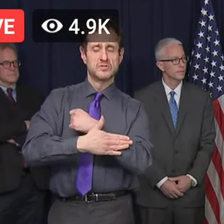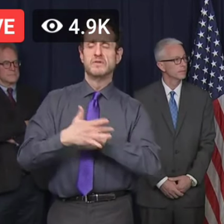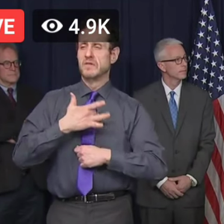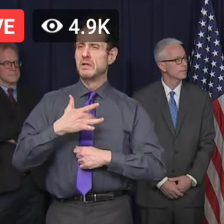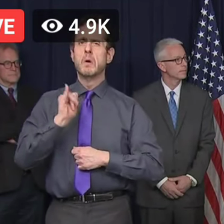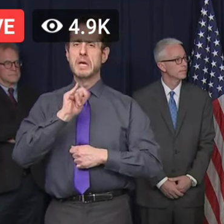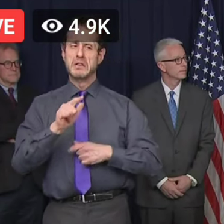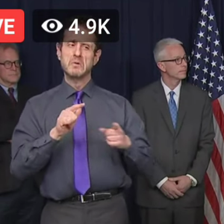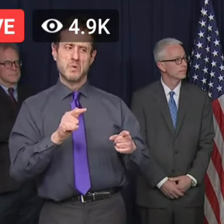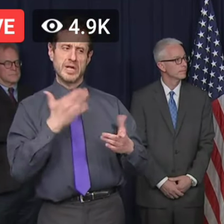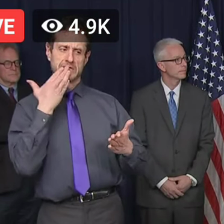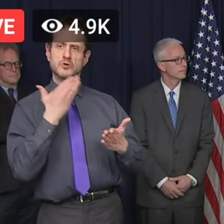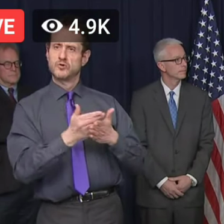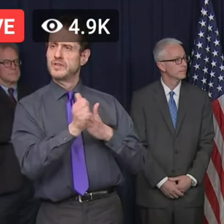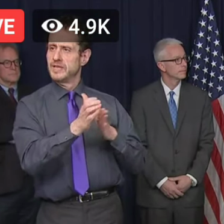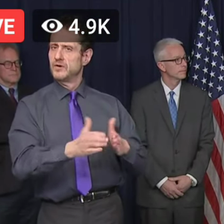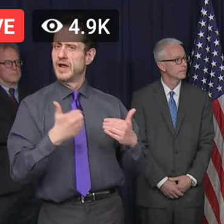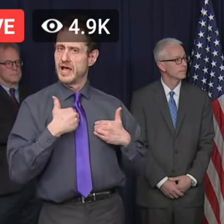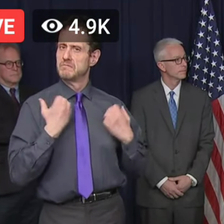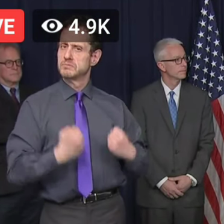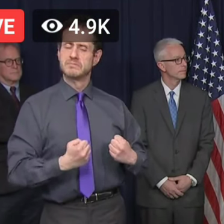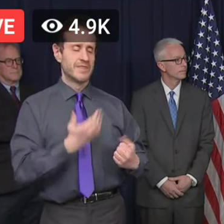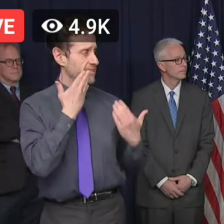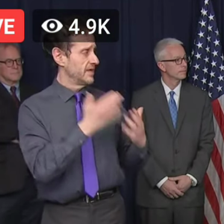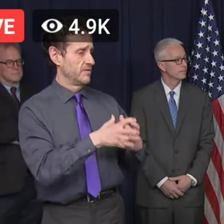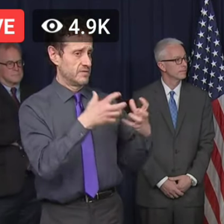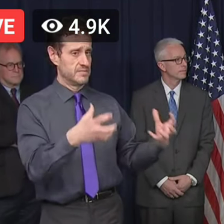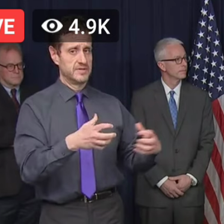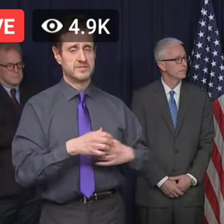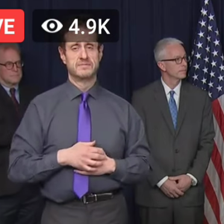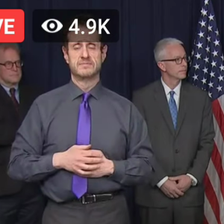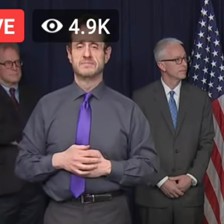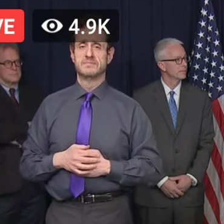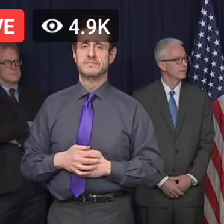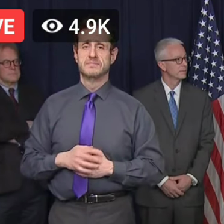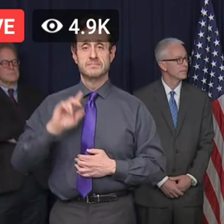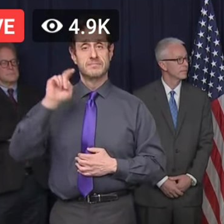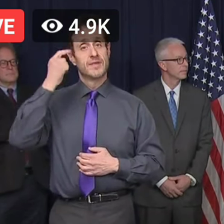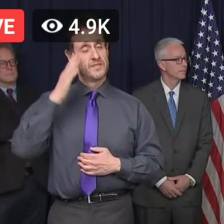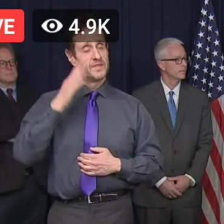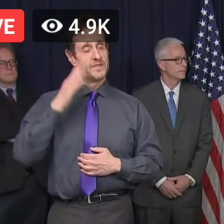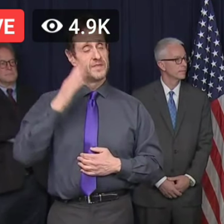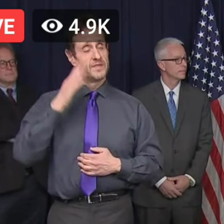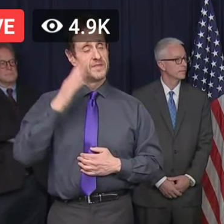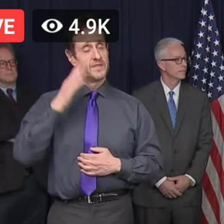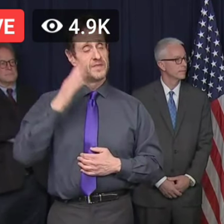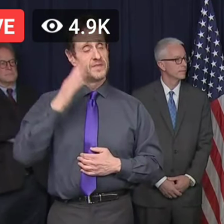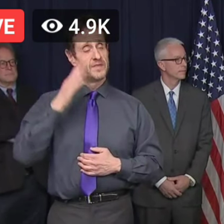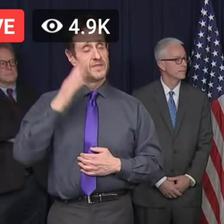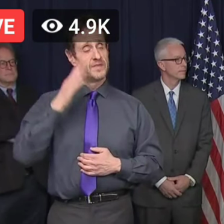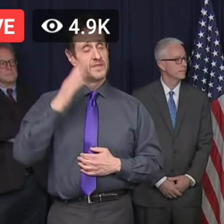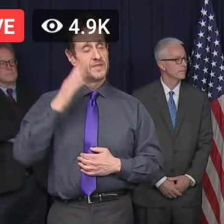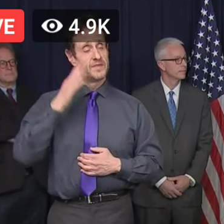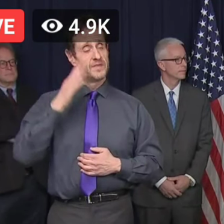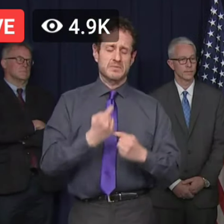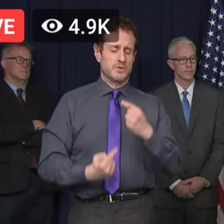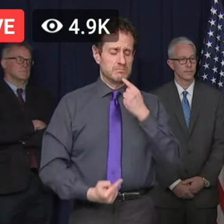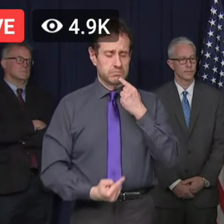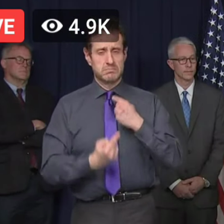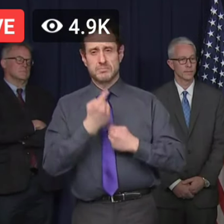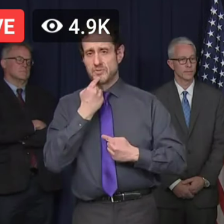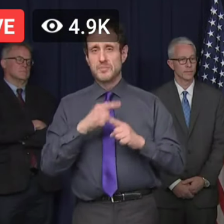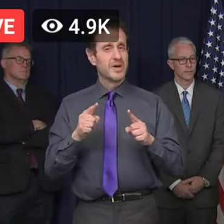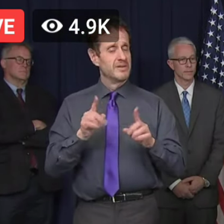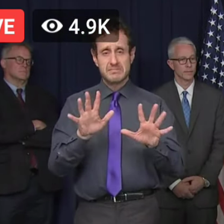because of your leadership. So thank you very much. As the governor has just announced, is issuing going to be